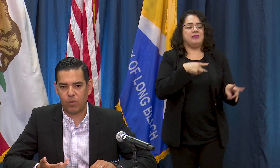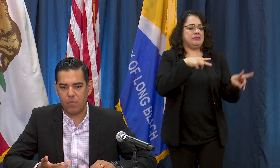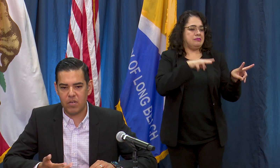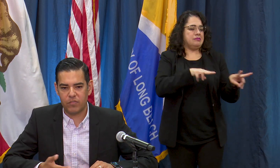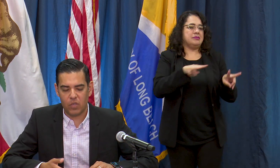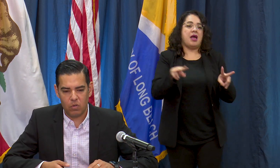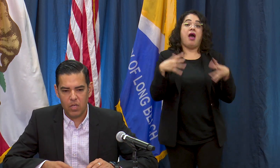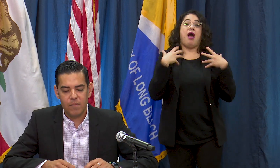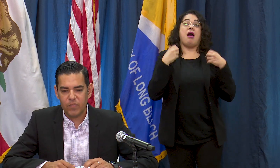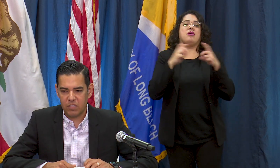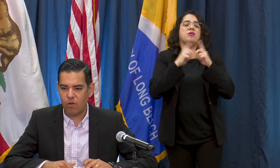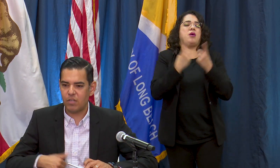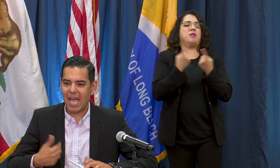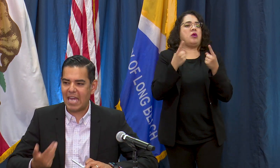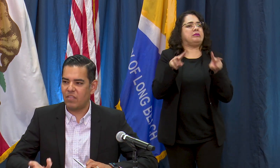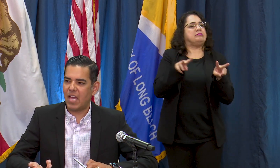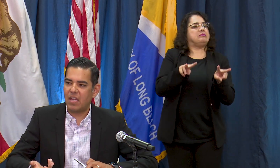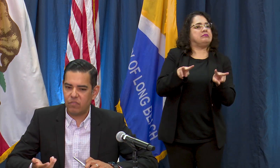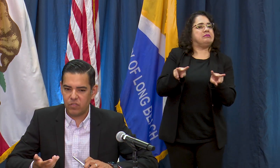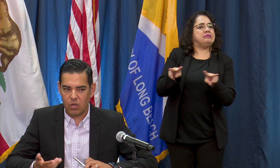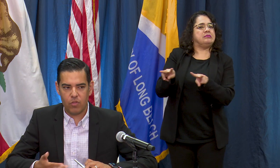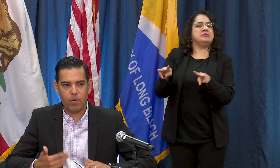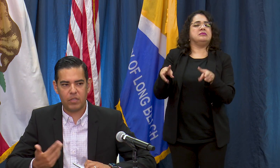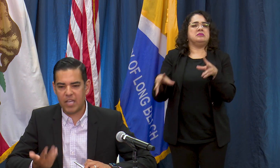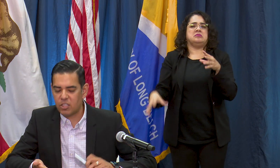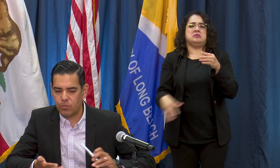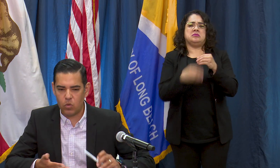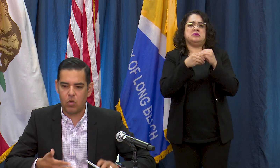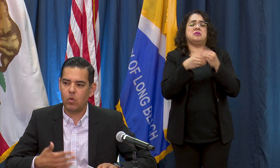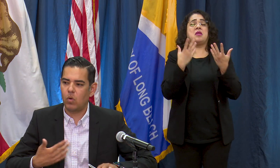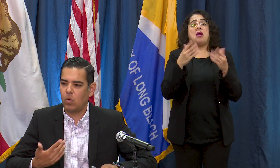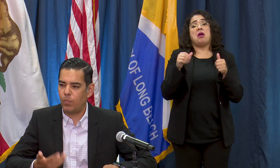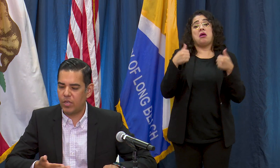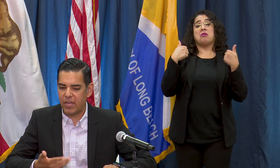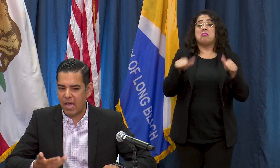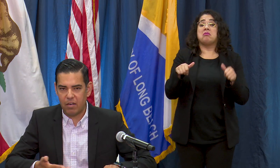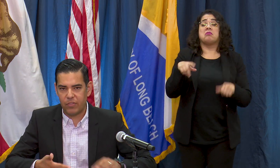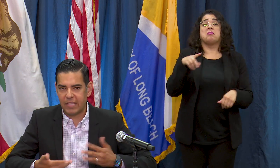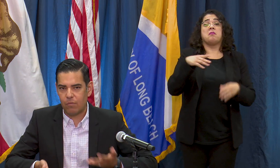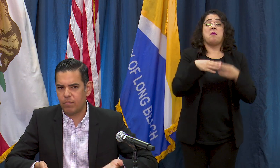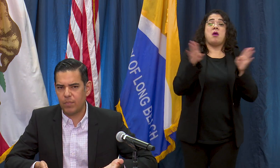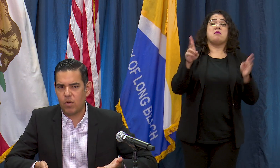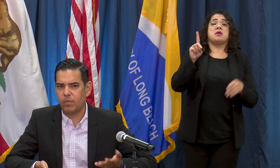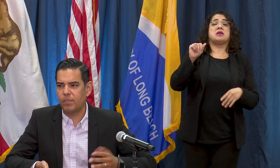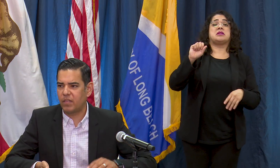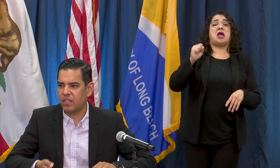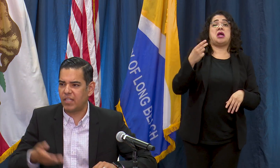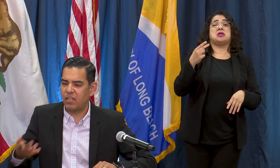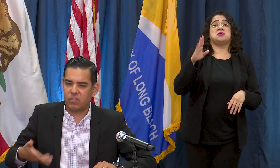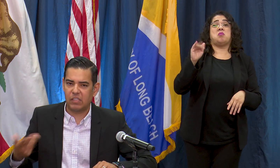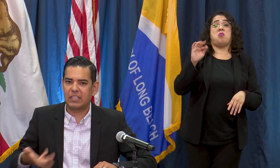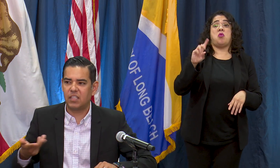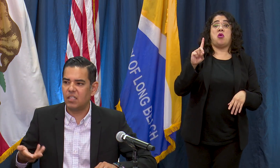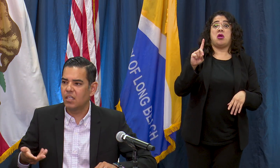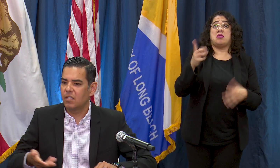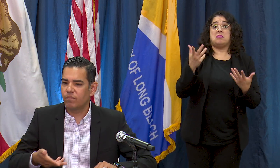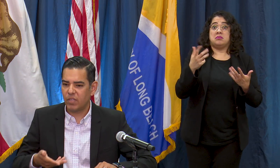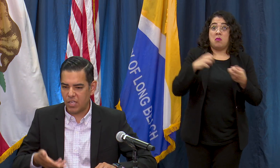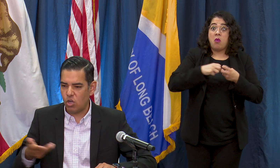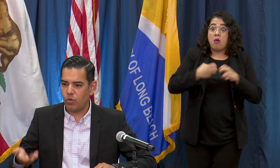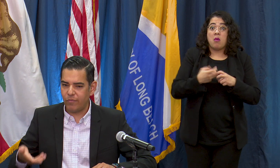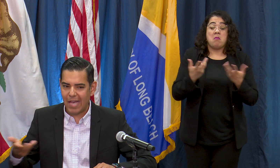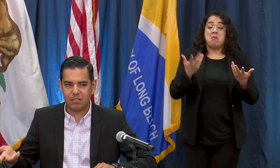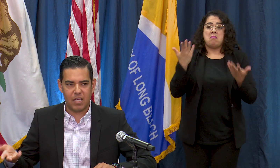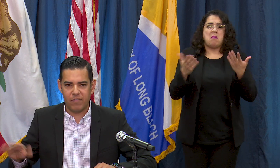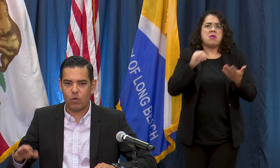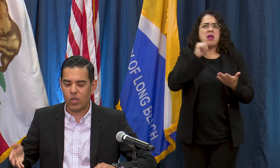by the health department, and so as far as adding that as on the public dashboard or putting that out, I don't think that would be a problem because that data is collected. Because